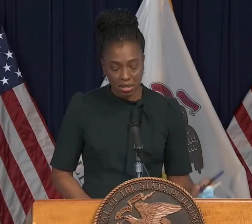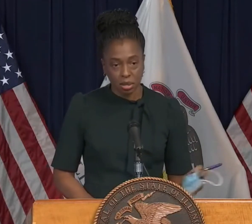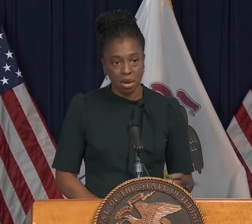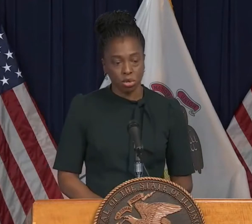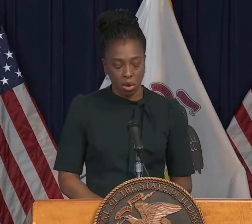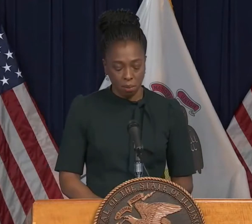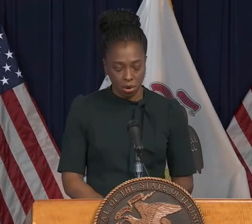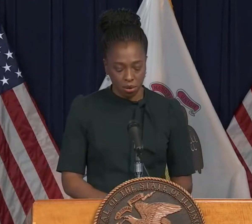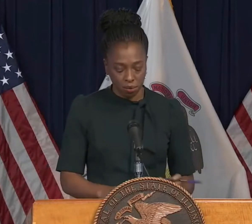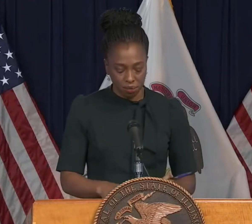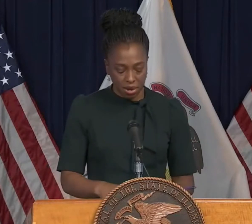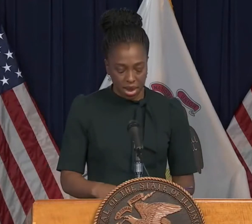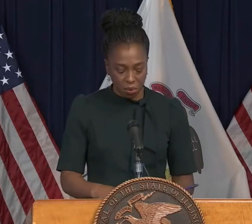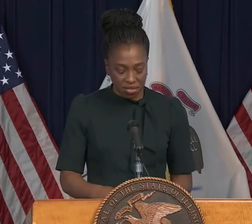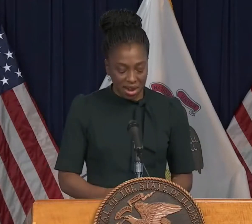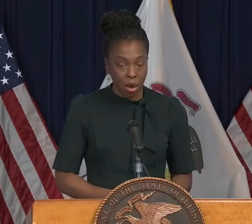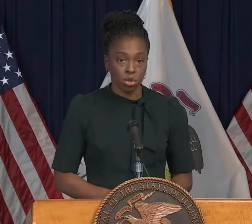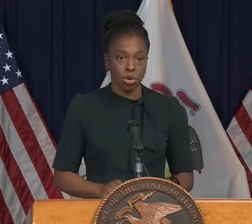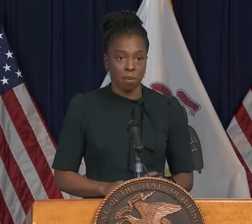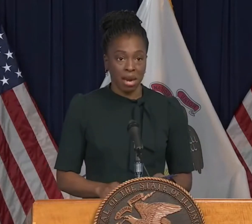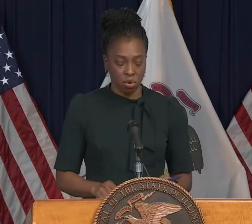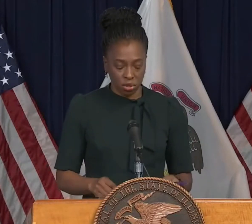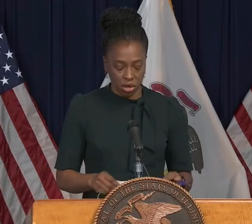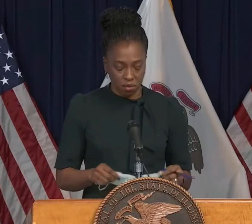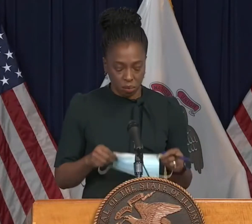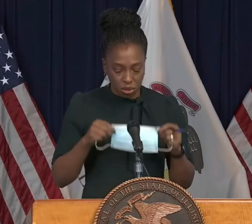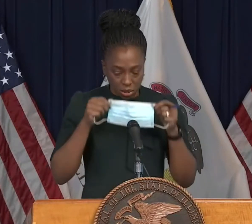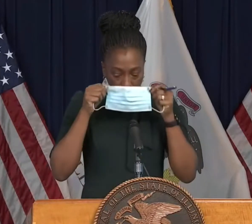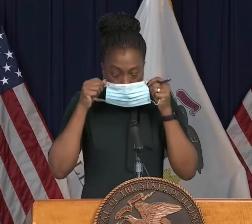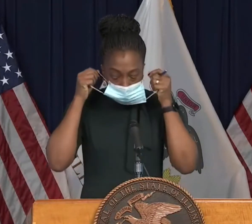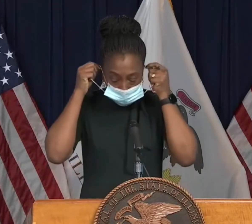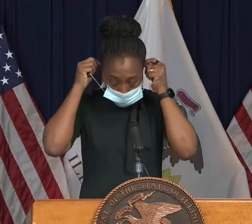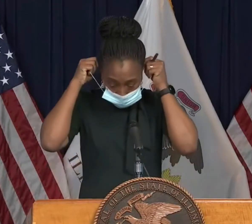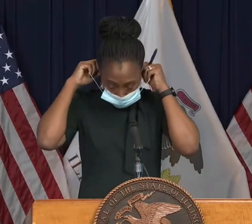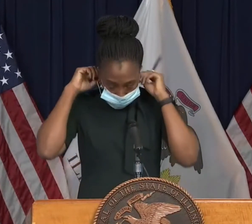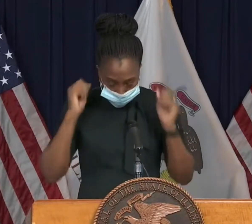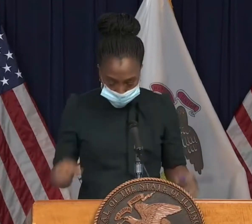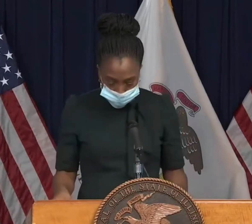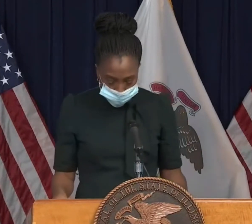Muchísimas gracias para su apoyo. And with that, I will turn it back over to Governor Pritzker.